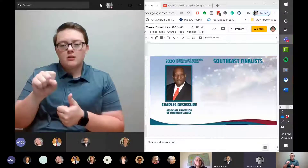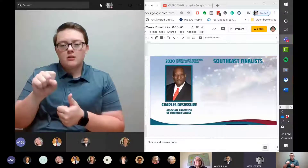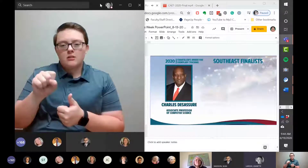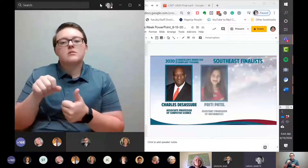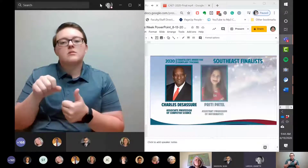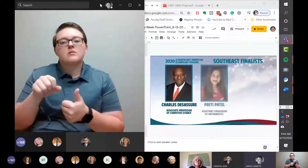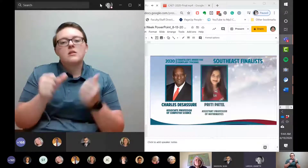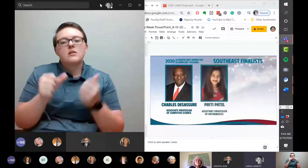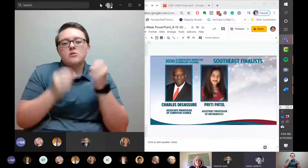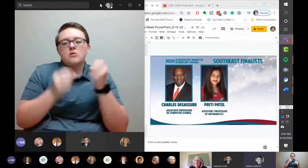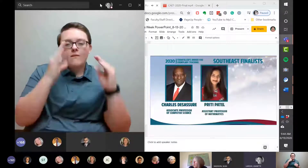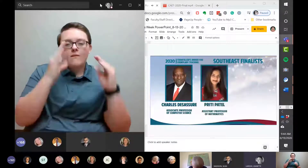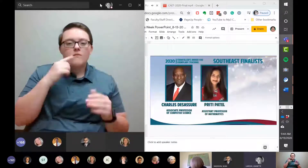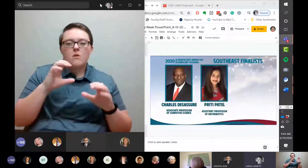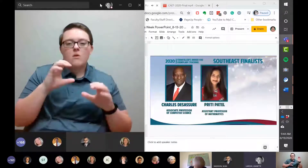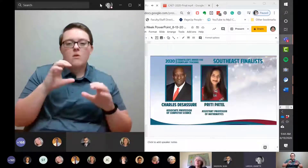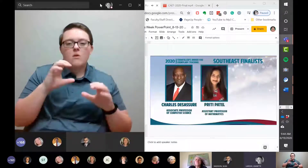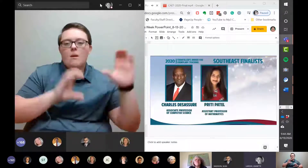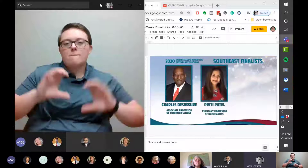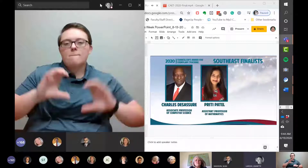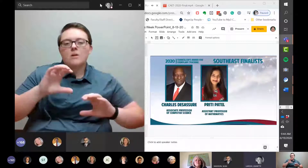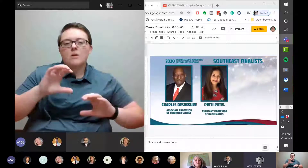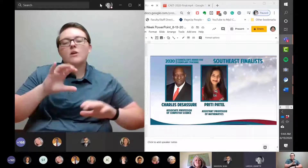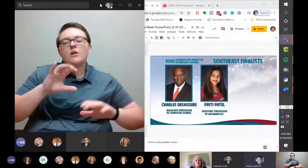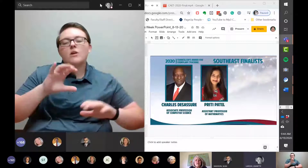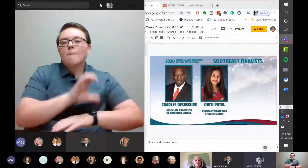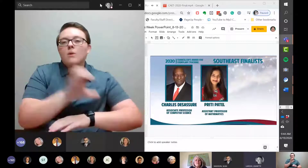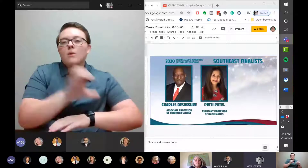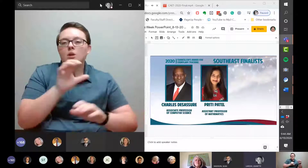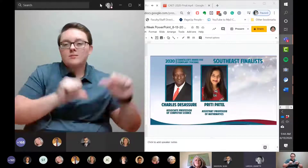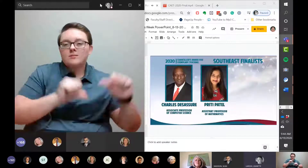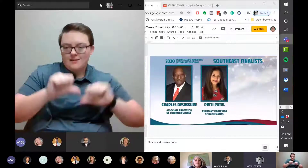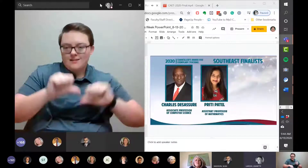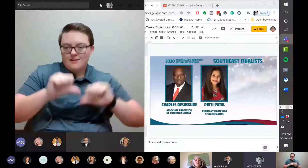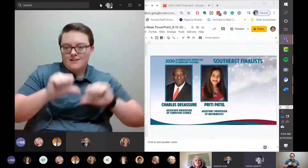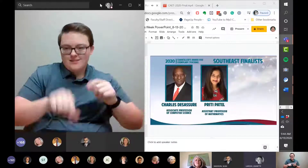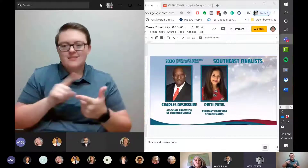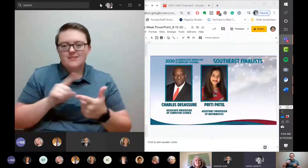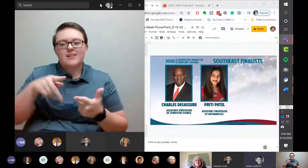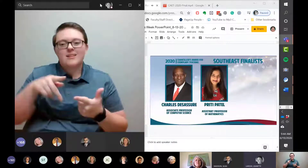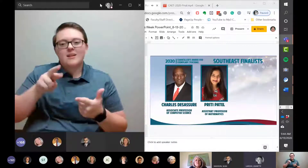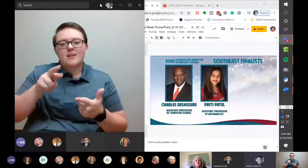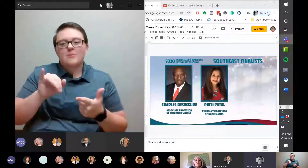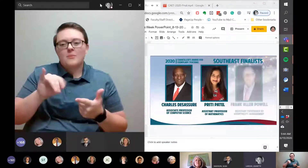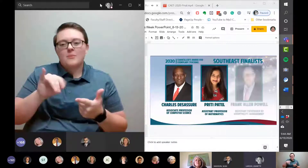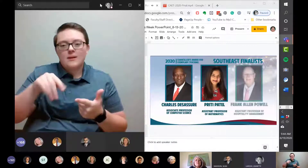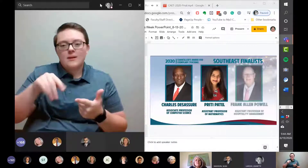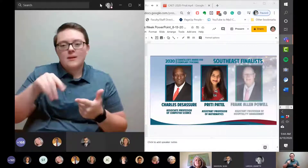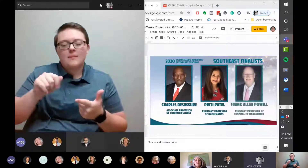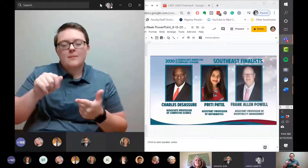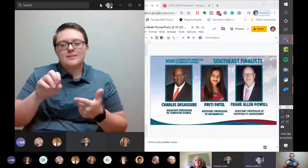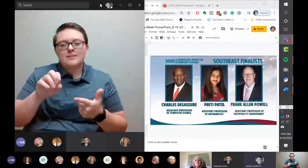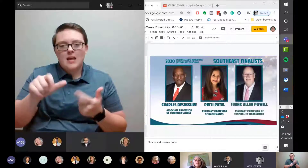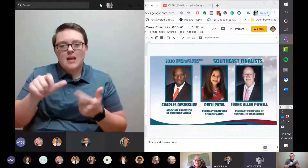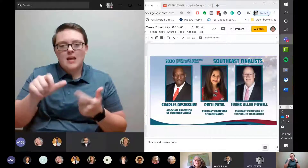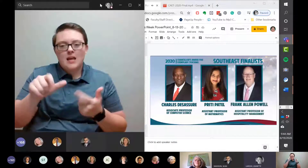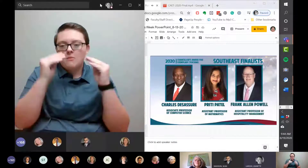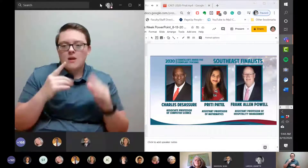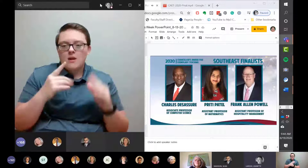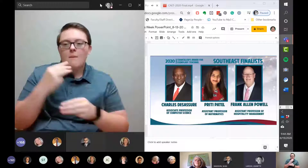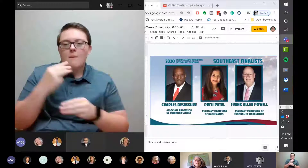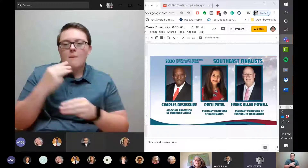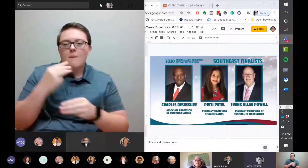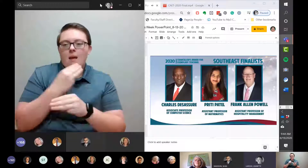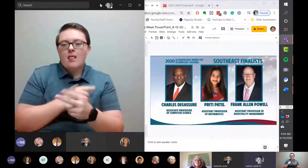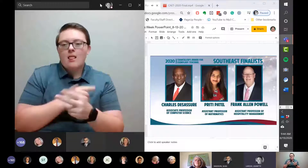Science, Ms. Priti Patel, Assistant Professor, Mathematics, Mr. Frank